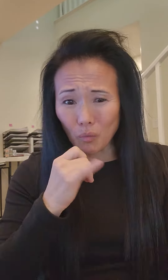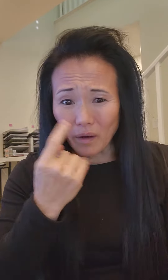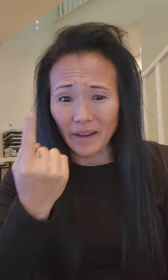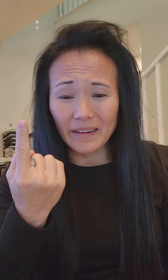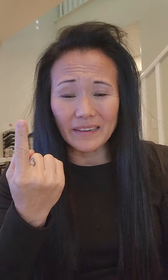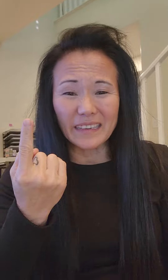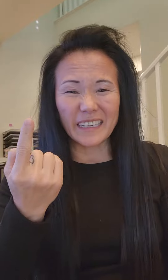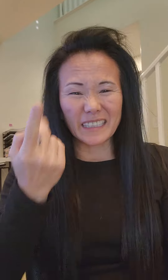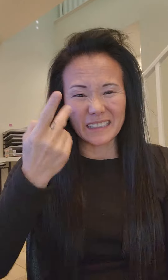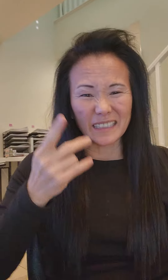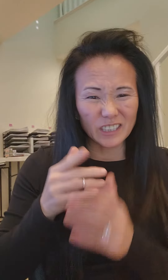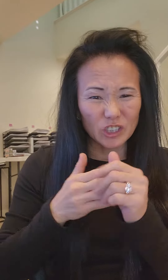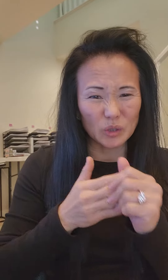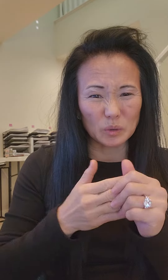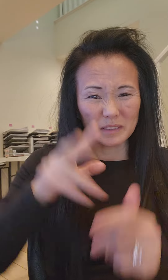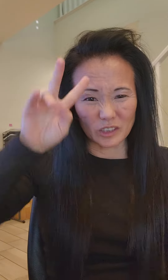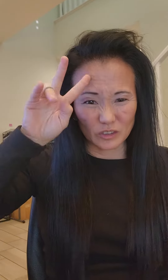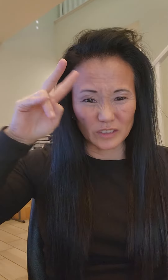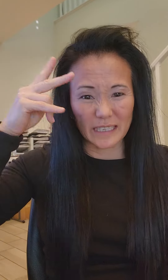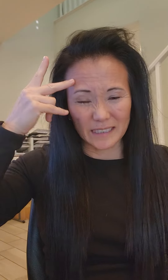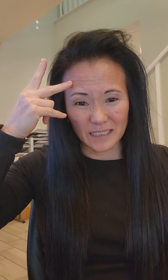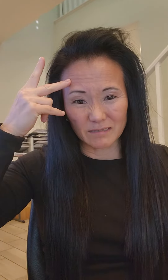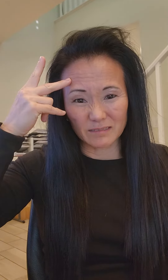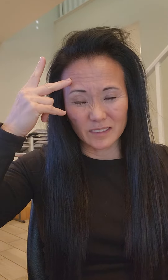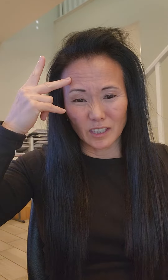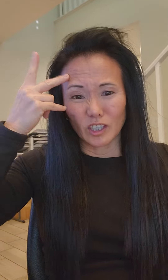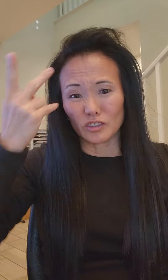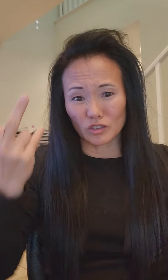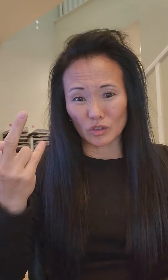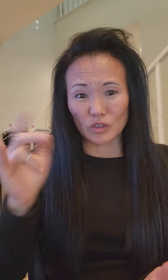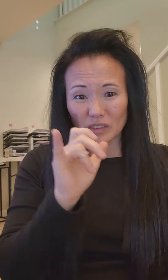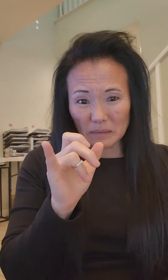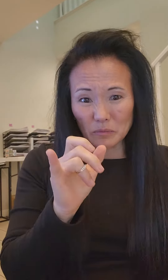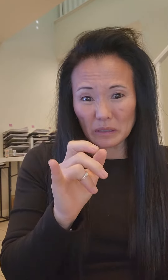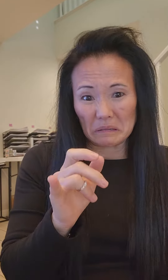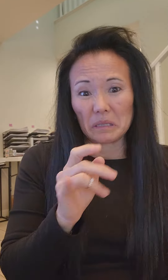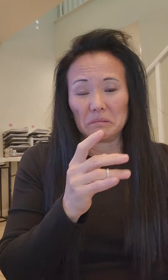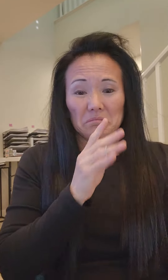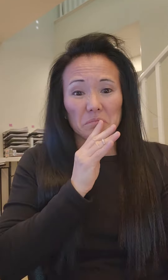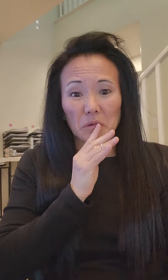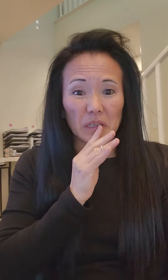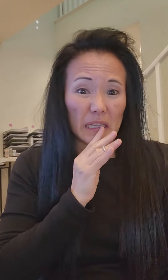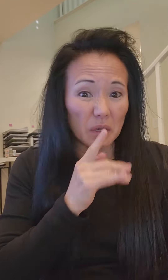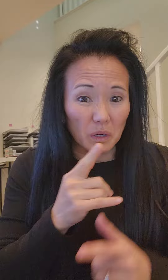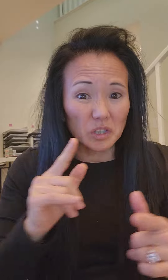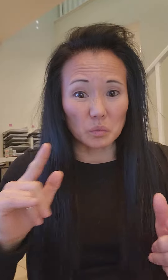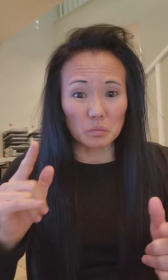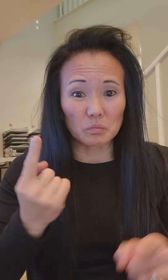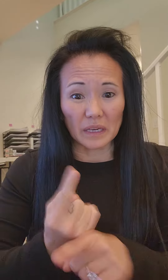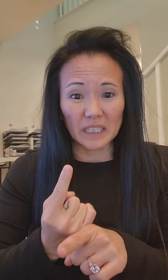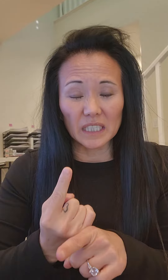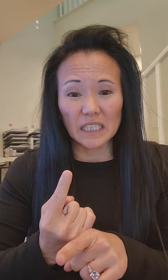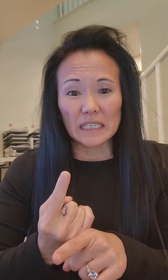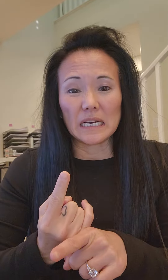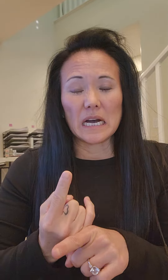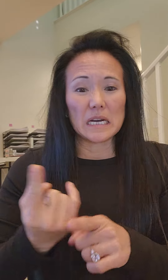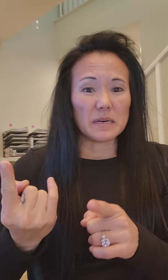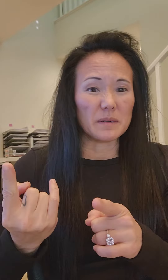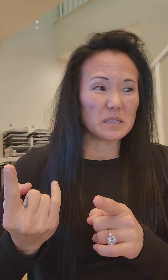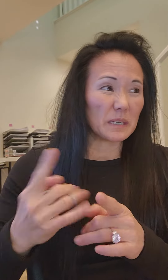one, it can lead to misunderstanding. So same with the spoken language, right? Especially